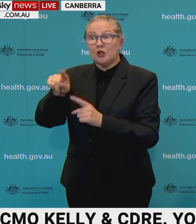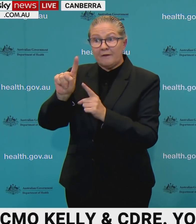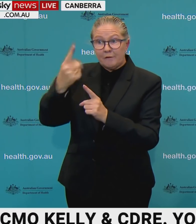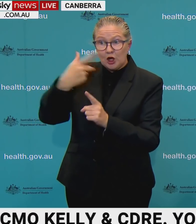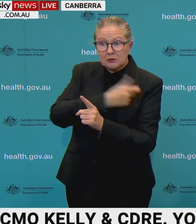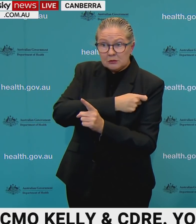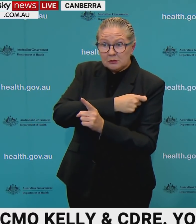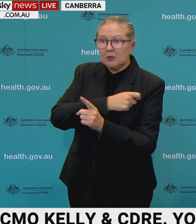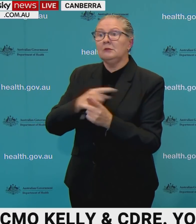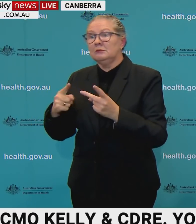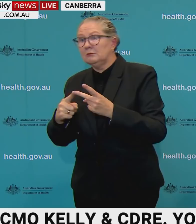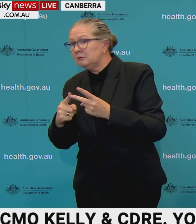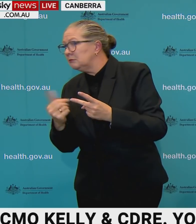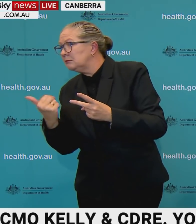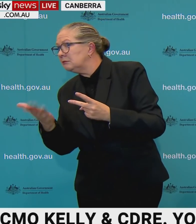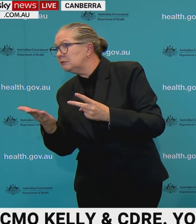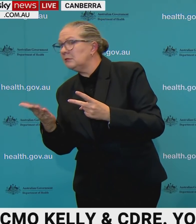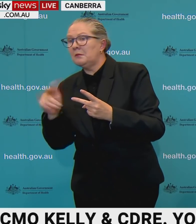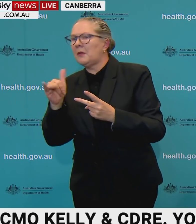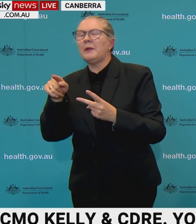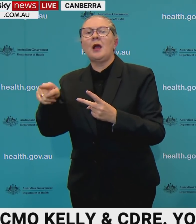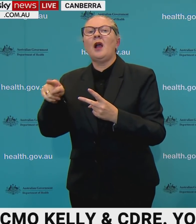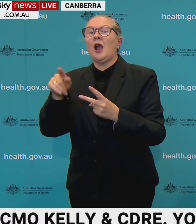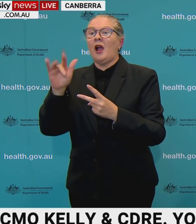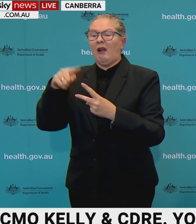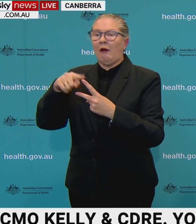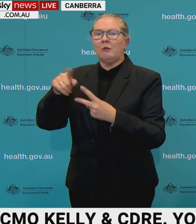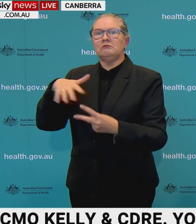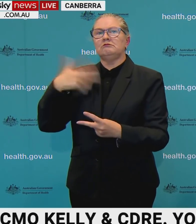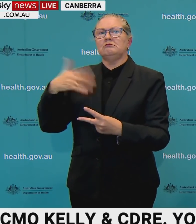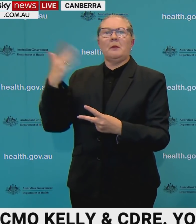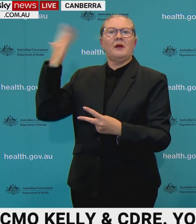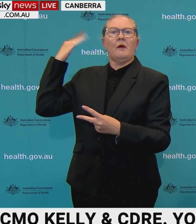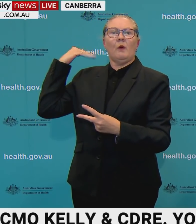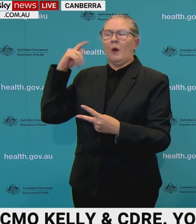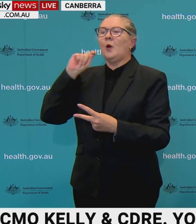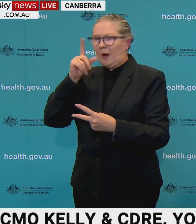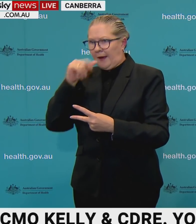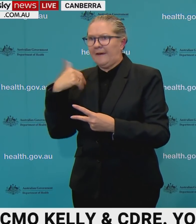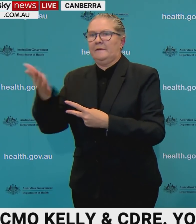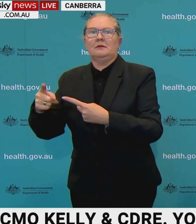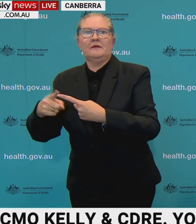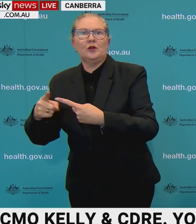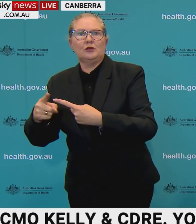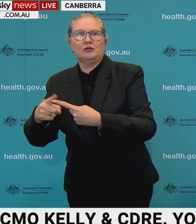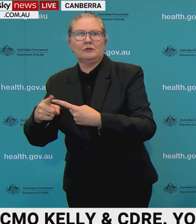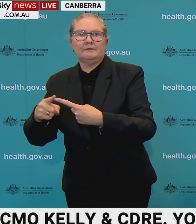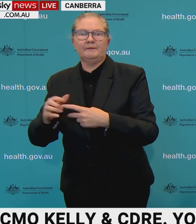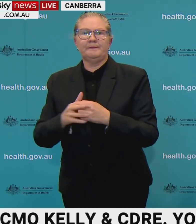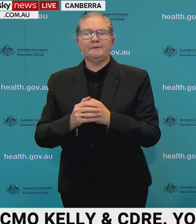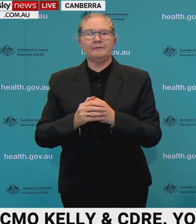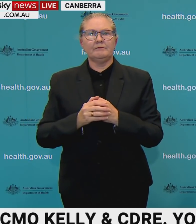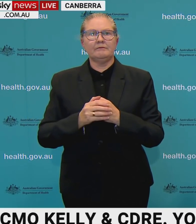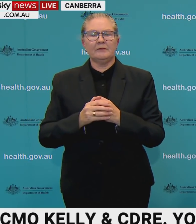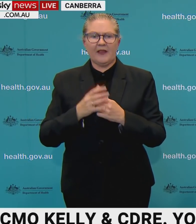and offer vaccination to those residents who may not have chosen to have a vaccine in the first round. Wherever there is